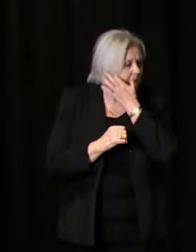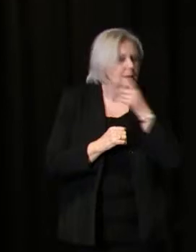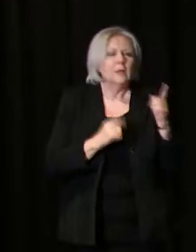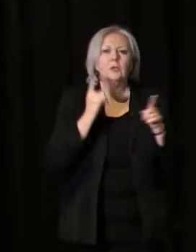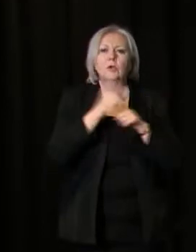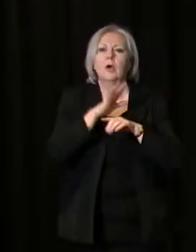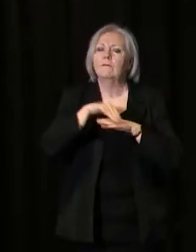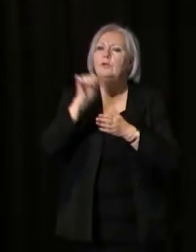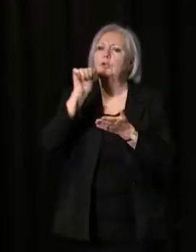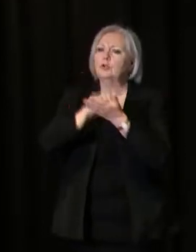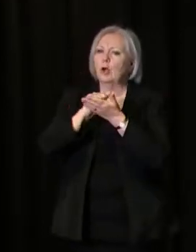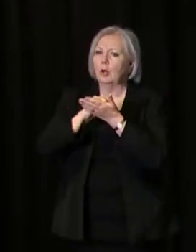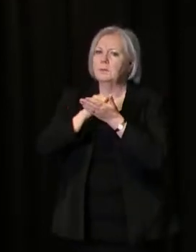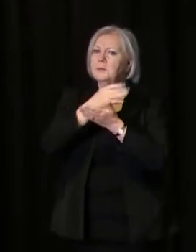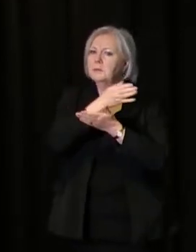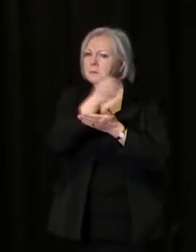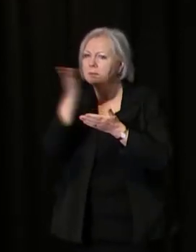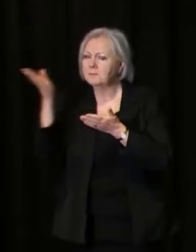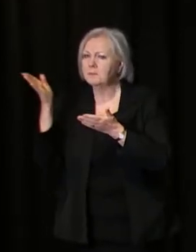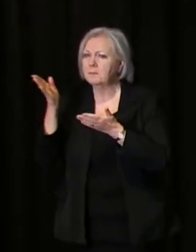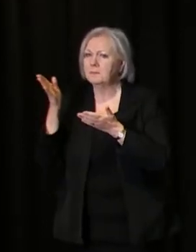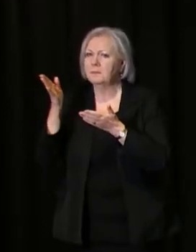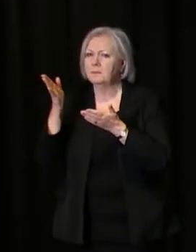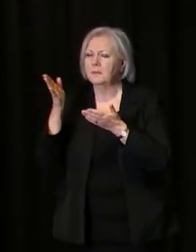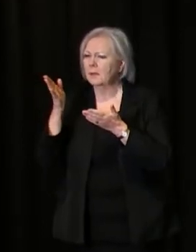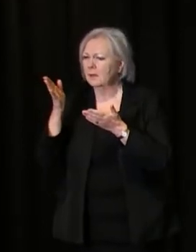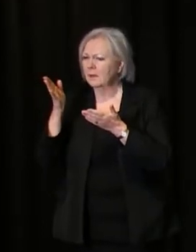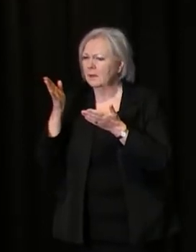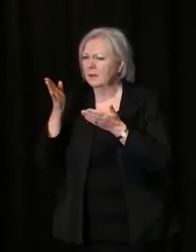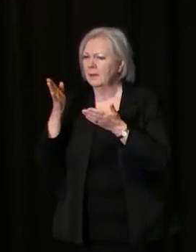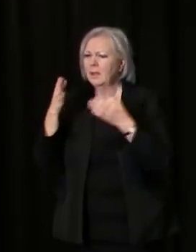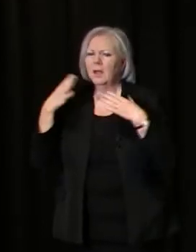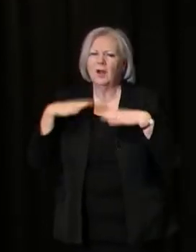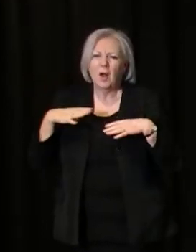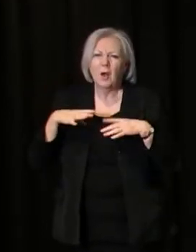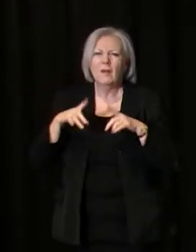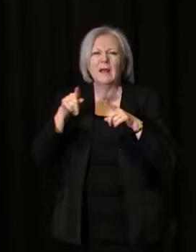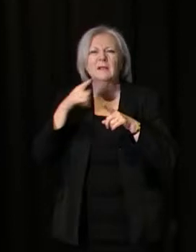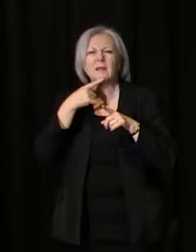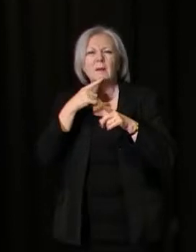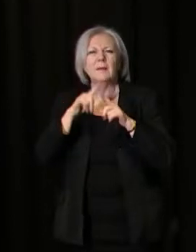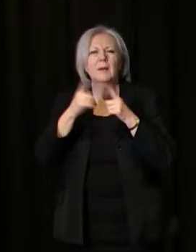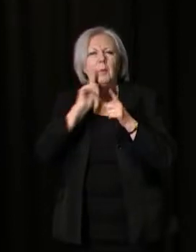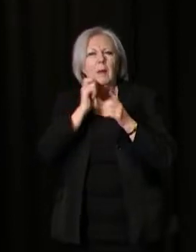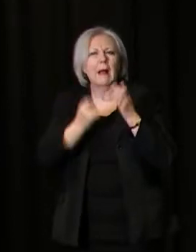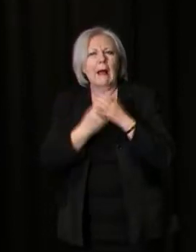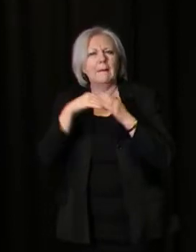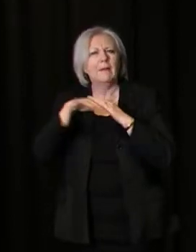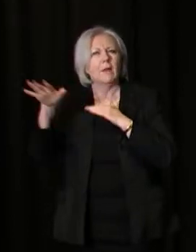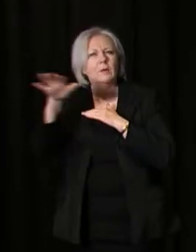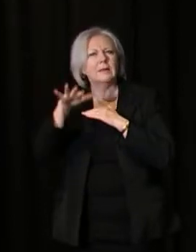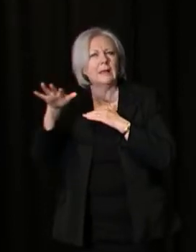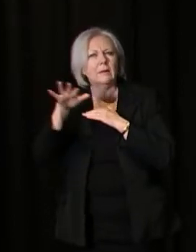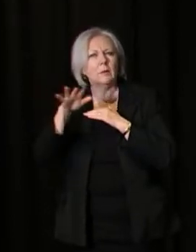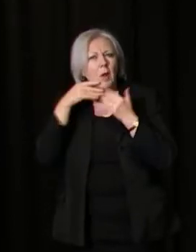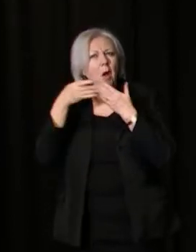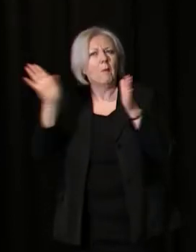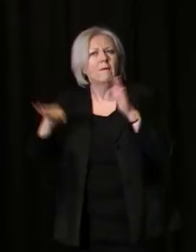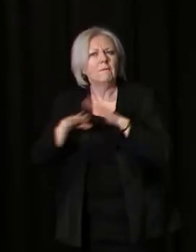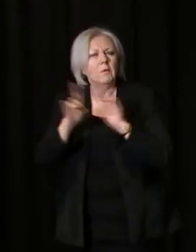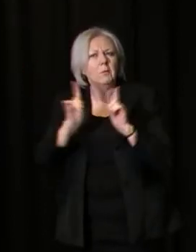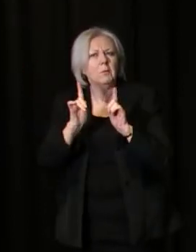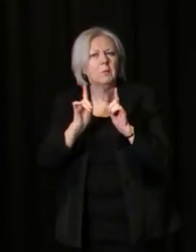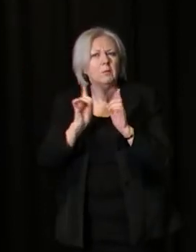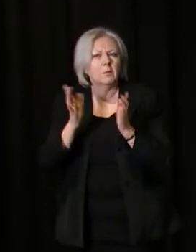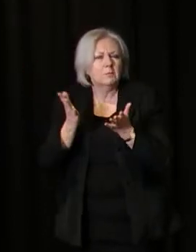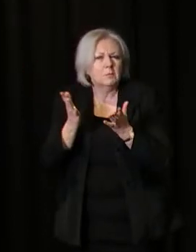those staff need to be fully vaxxed by Friday? No, there'll be a transition period, and we'll speak with retailers, we'll speak with all sorts of different businesses too. So when will they need to